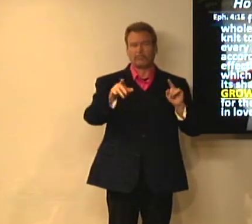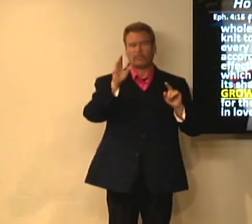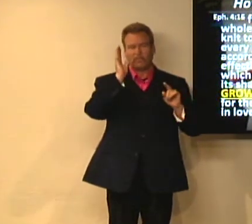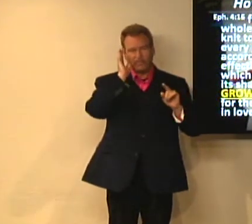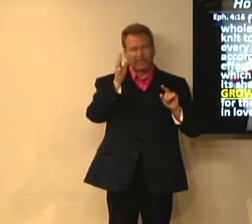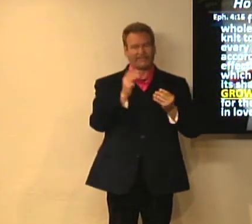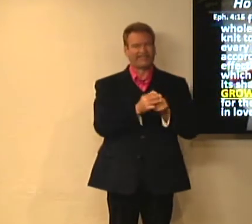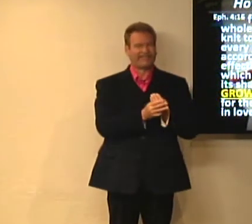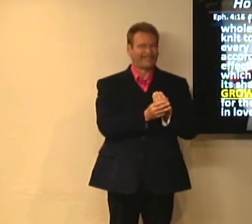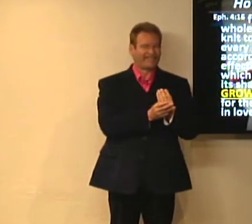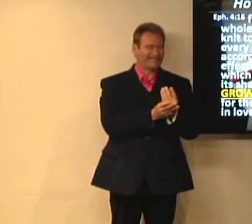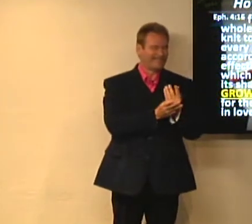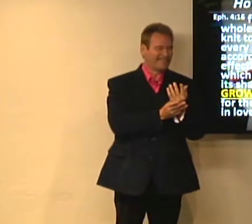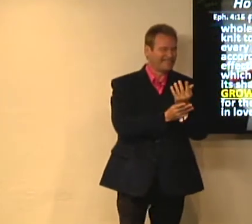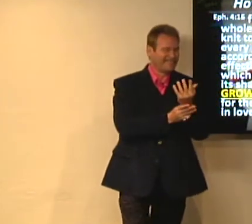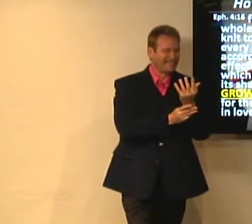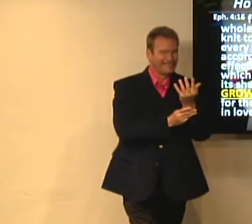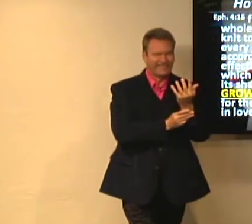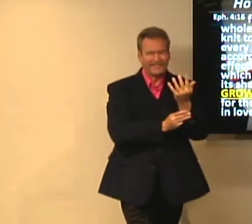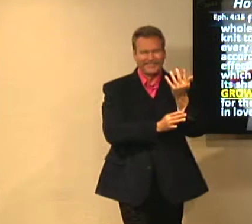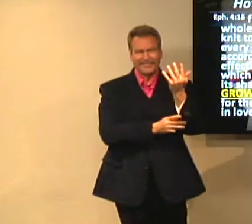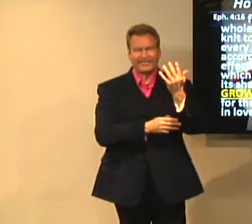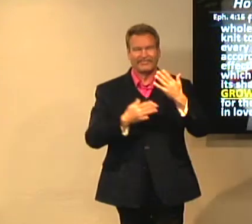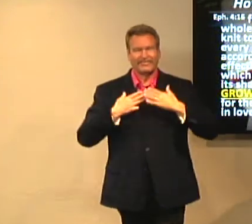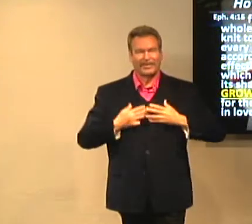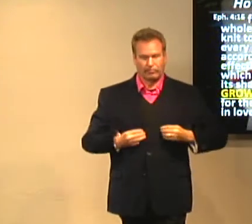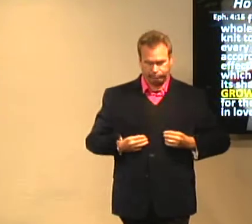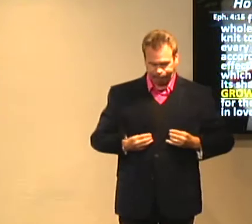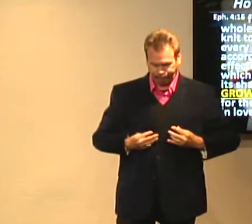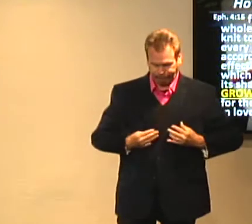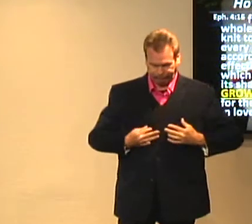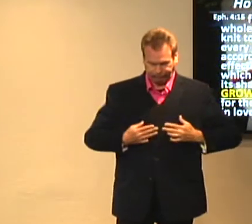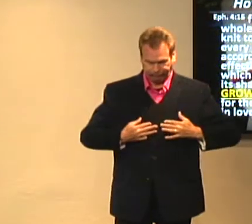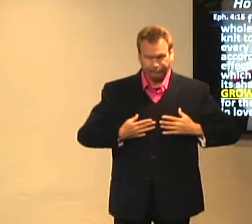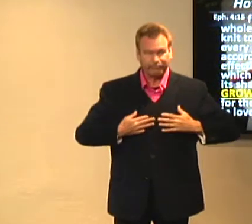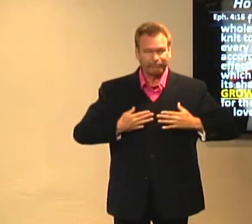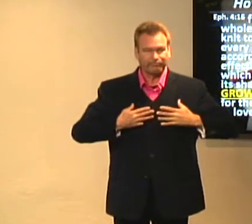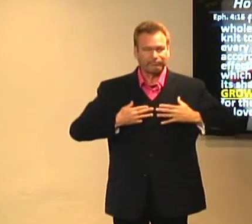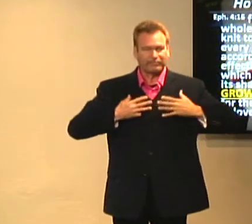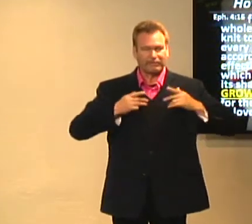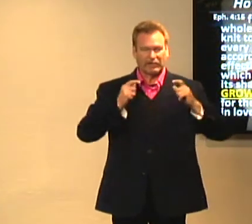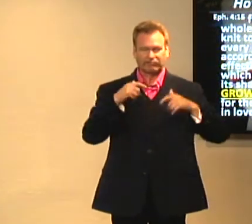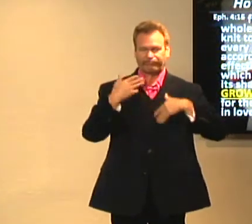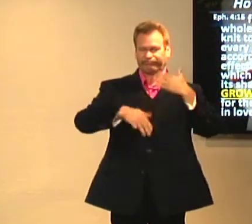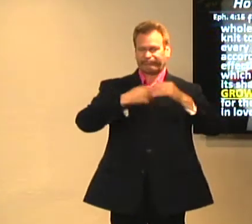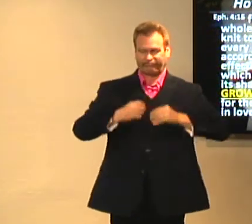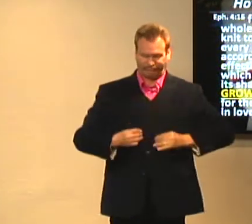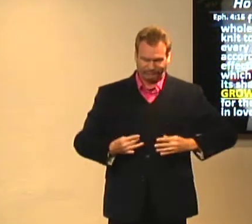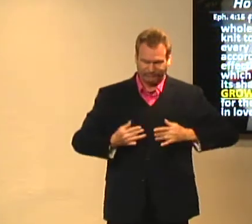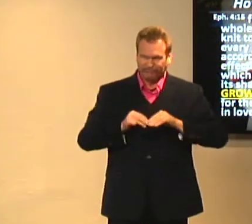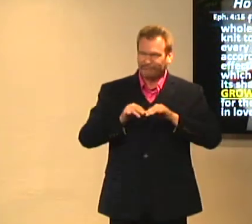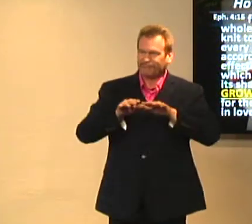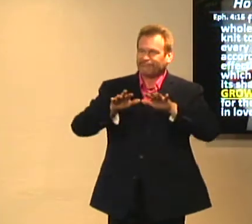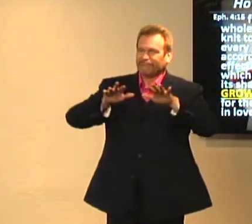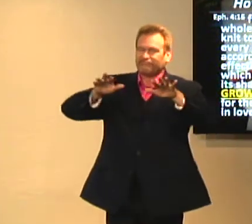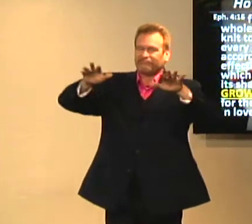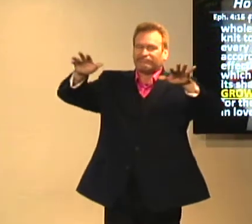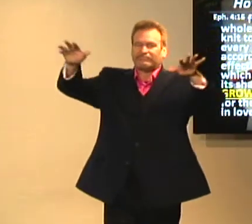So the success of each other is through the growth of the body of Christ. All of our giftings